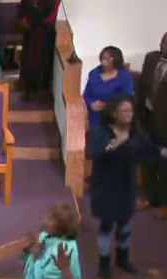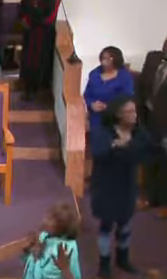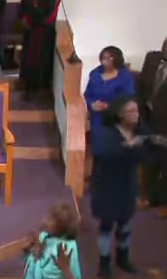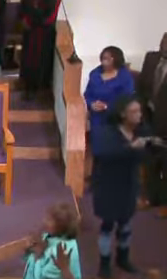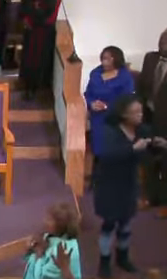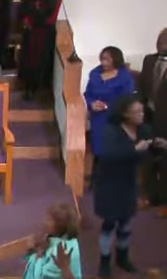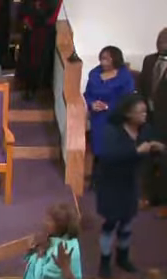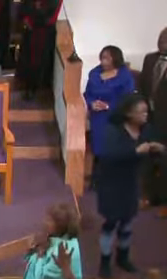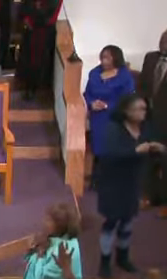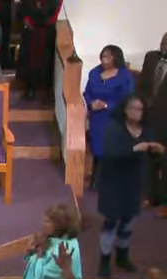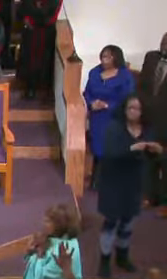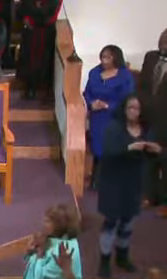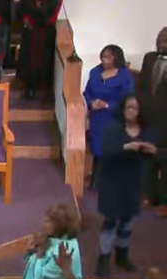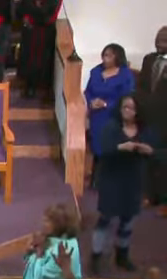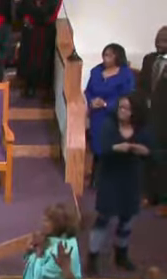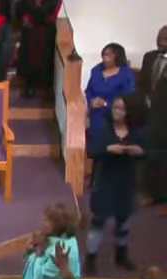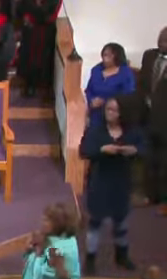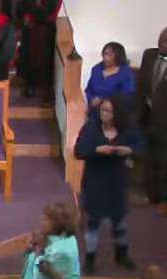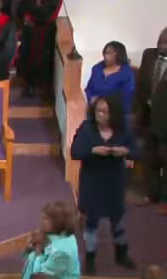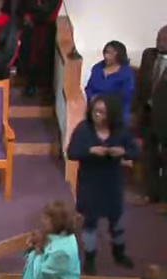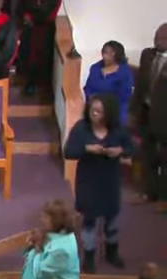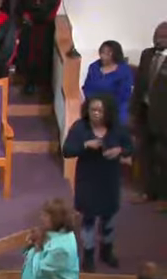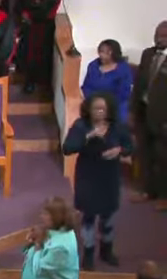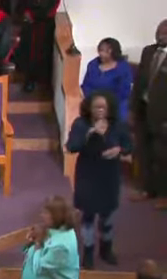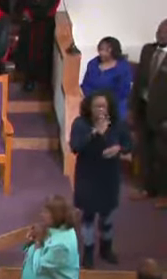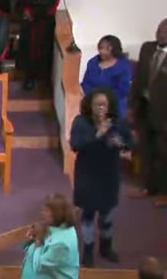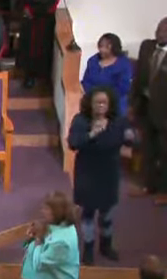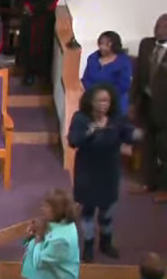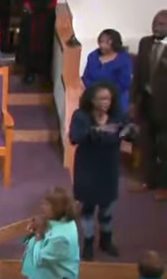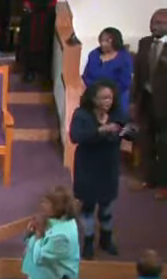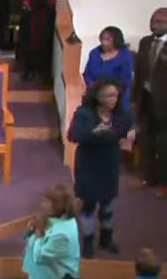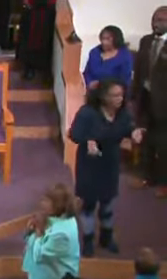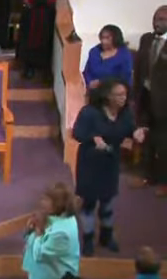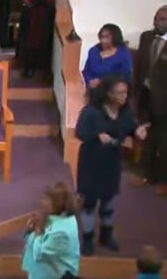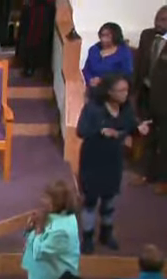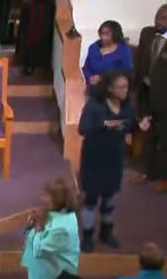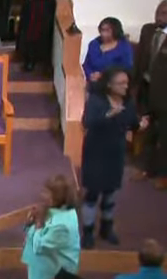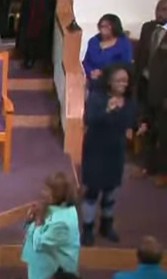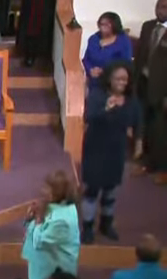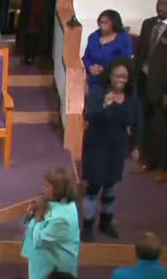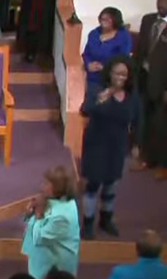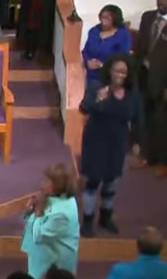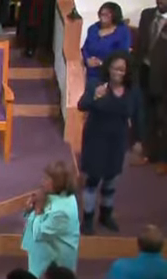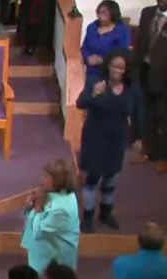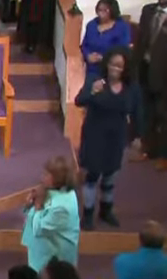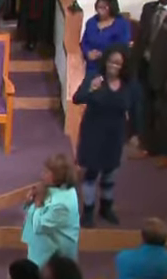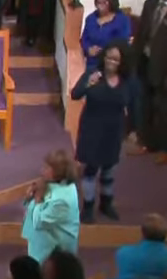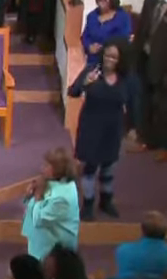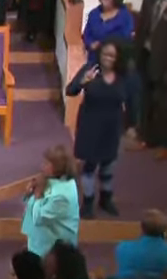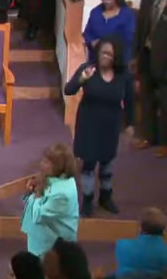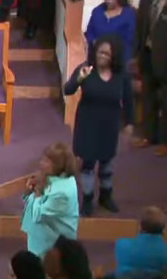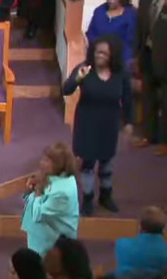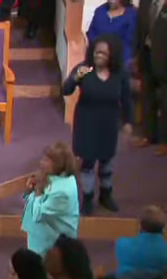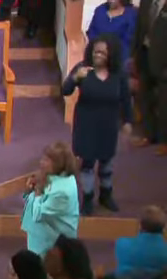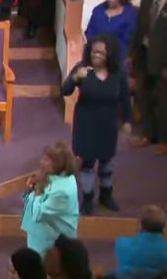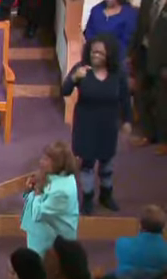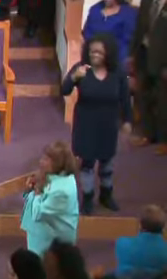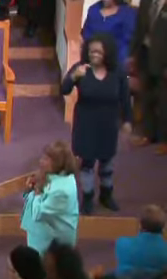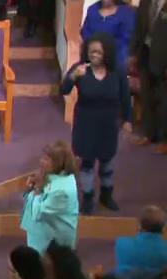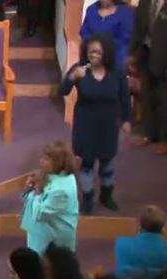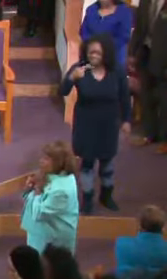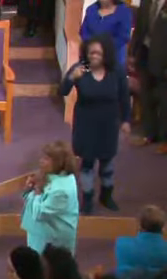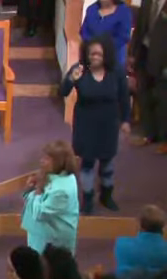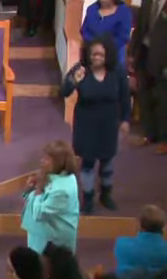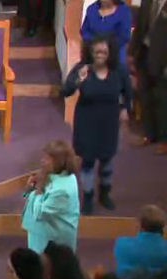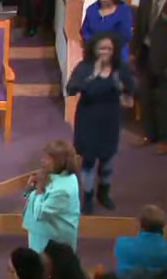There is no lost satellite connection. Prayer is a direct line between